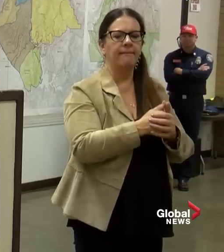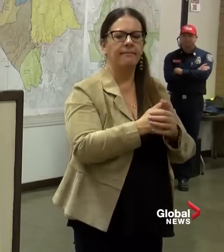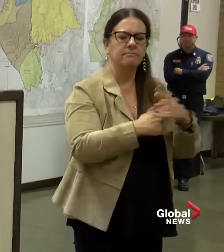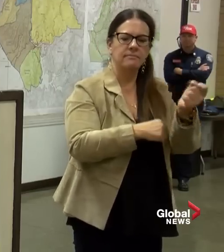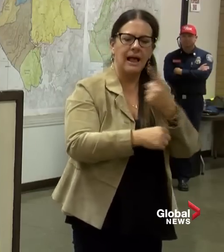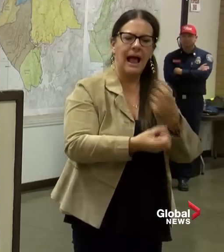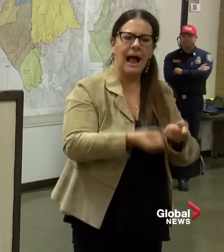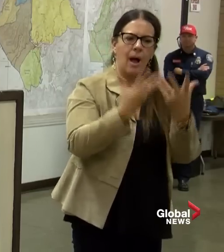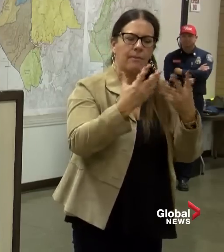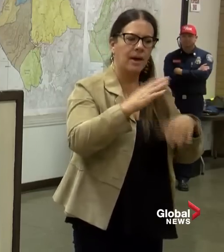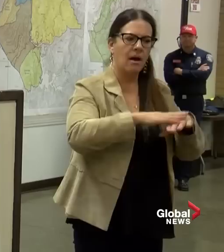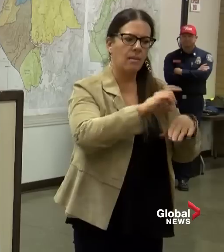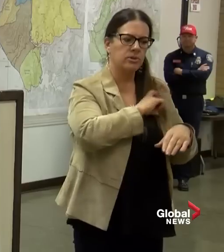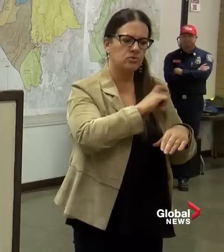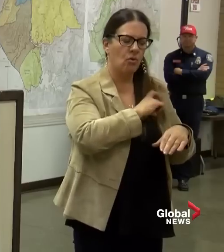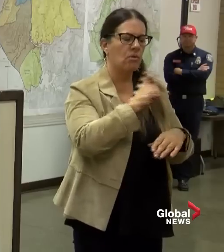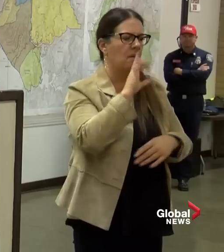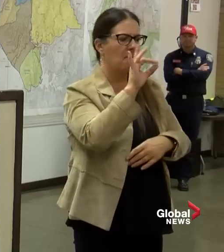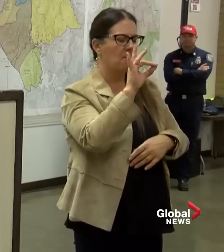About 8. Thank